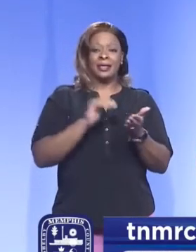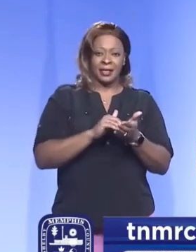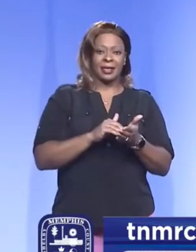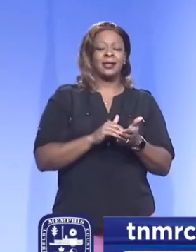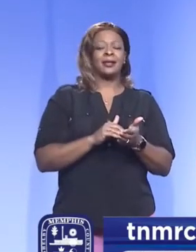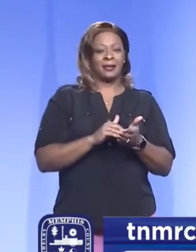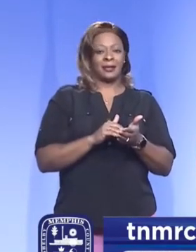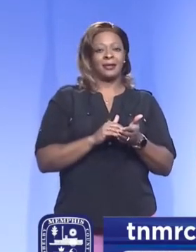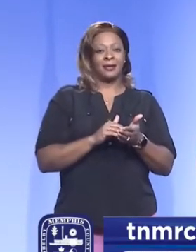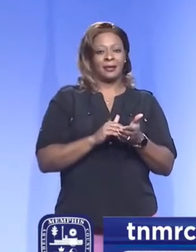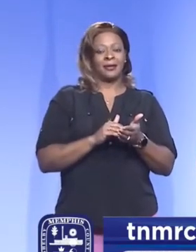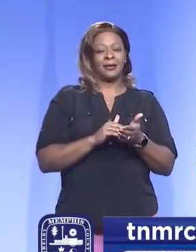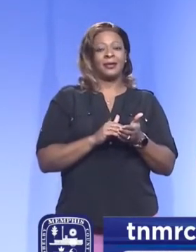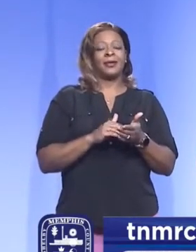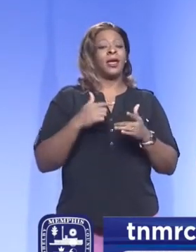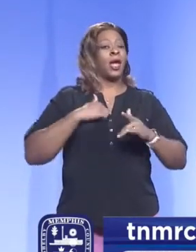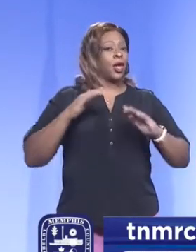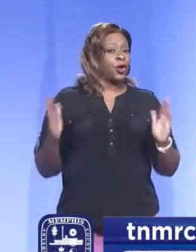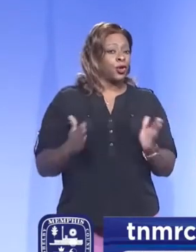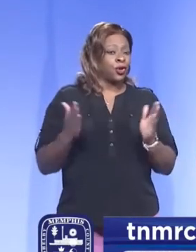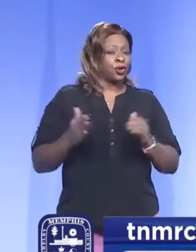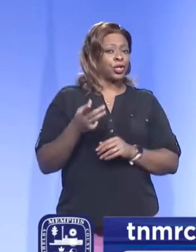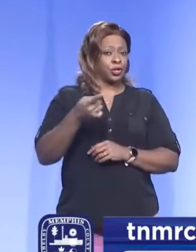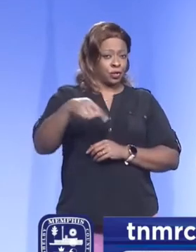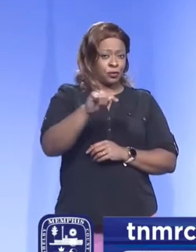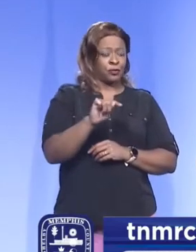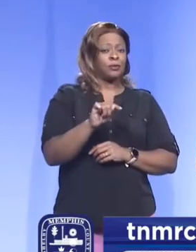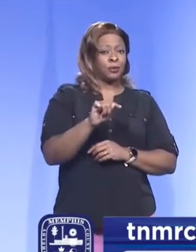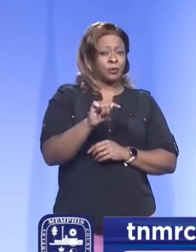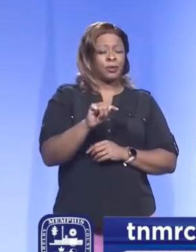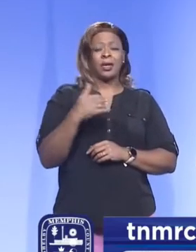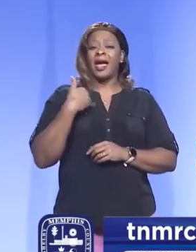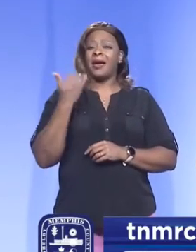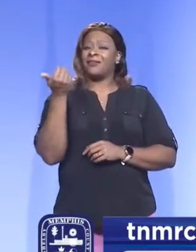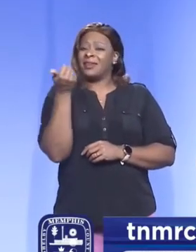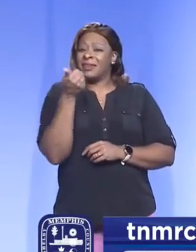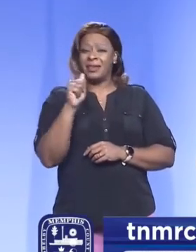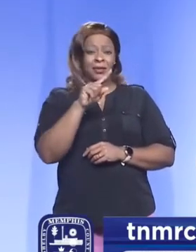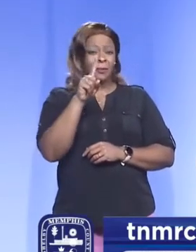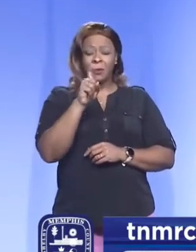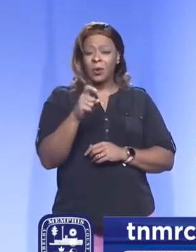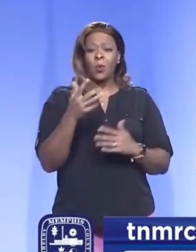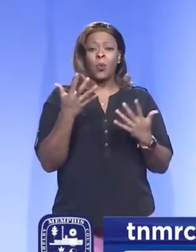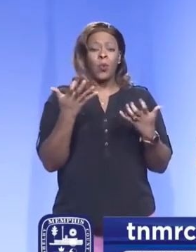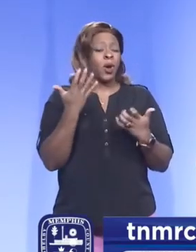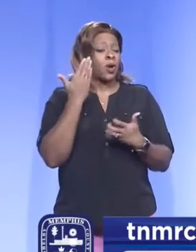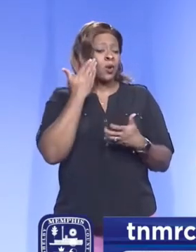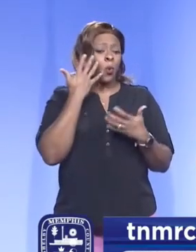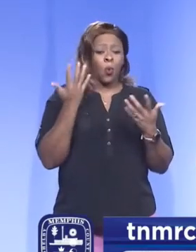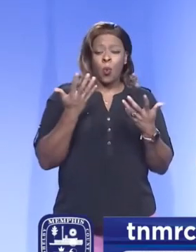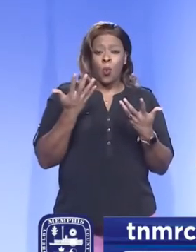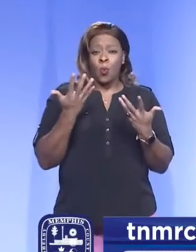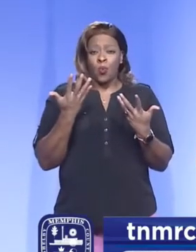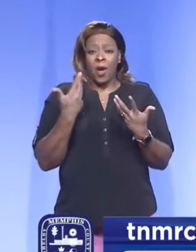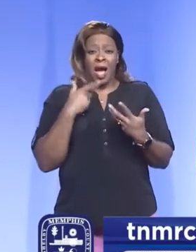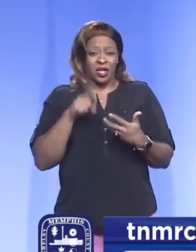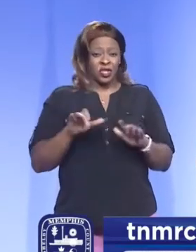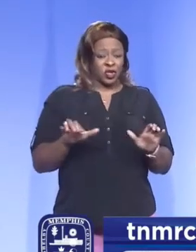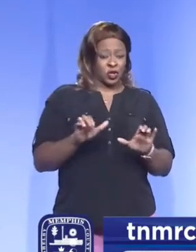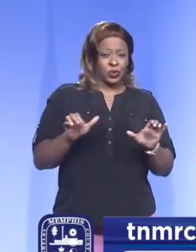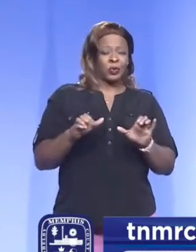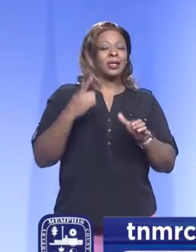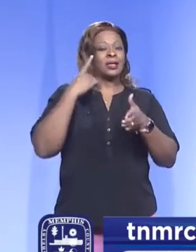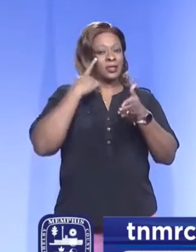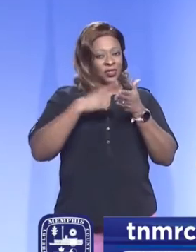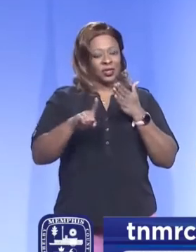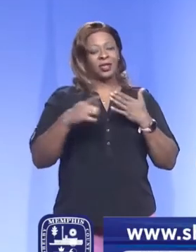I urge you, if you have any questions, if you want to know what you want to do, check